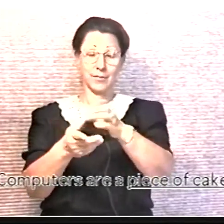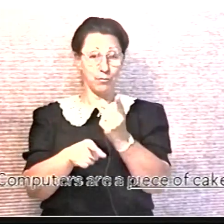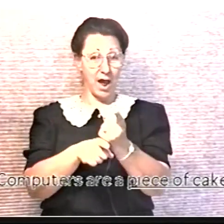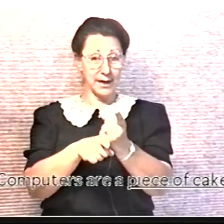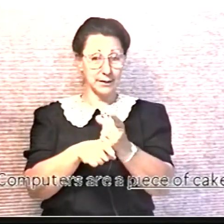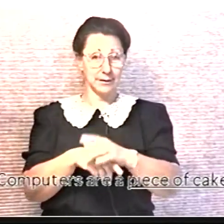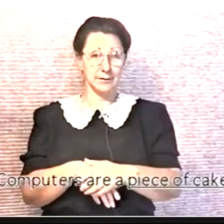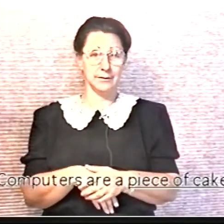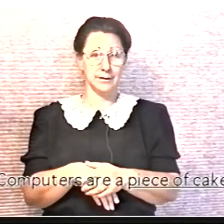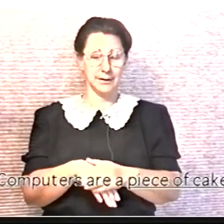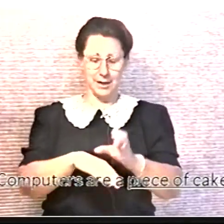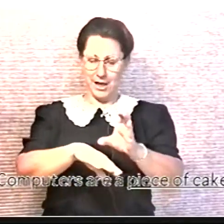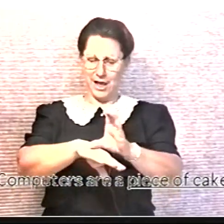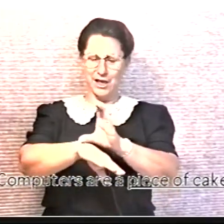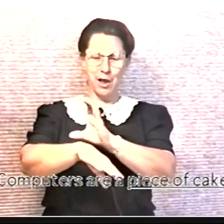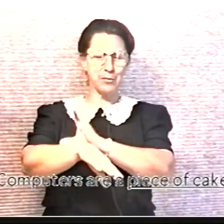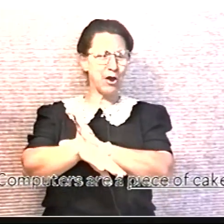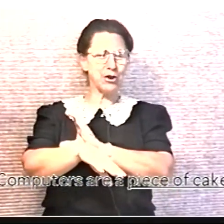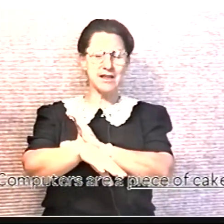Right? Computers are